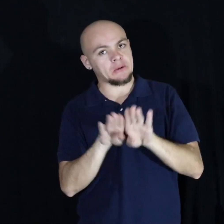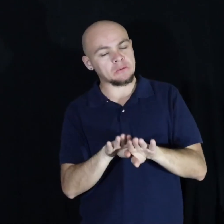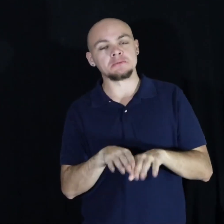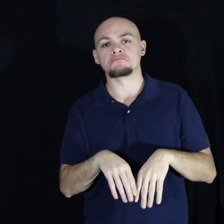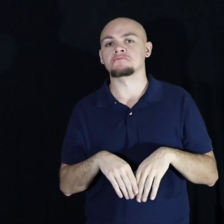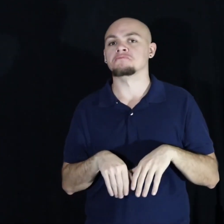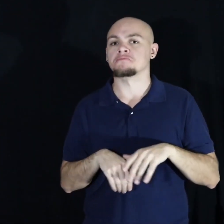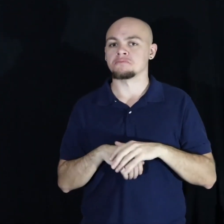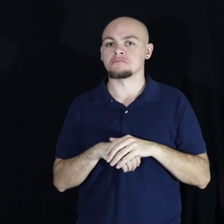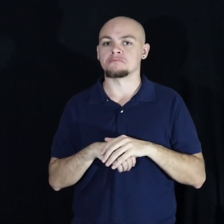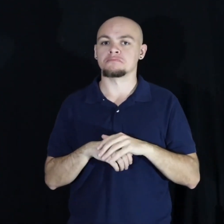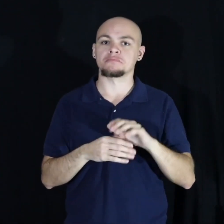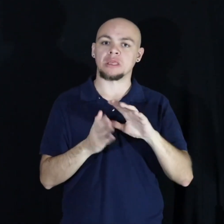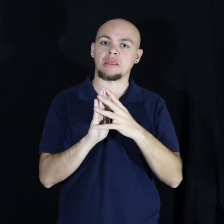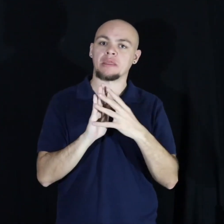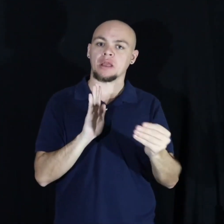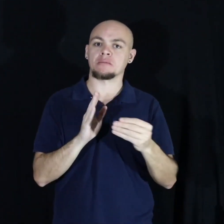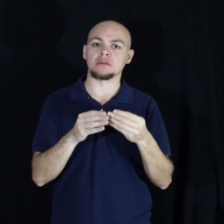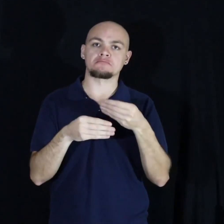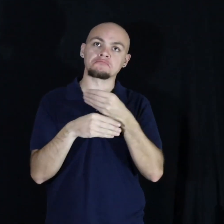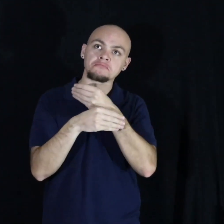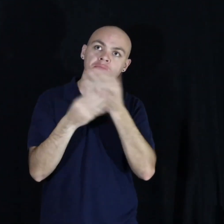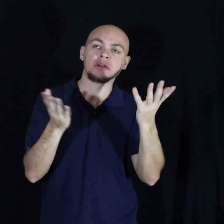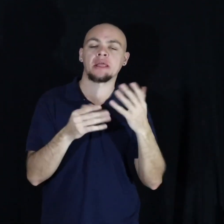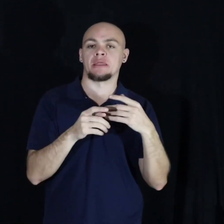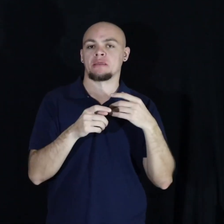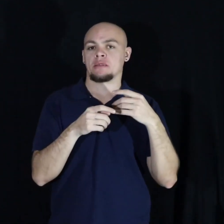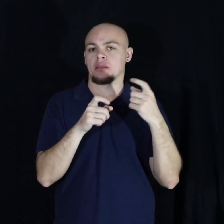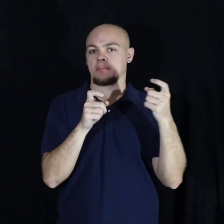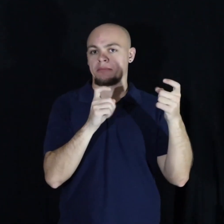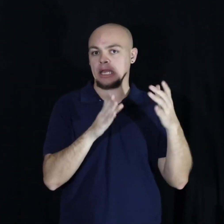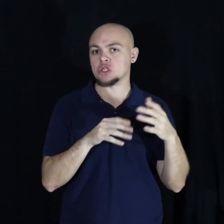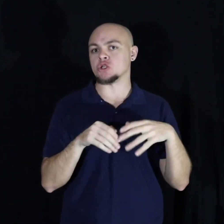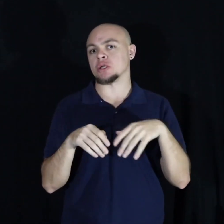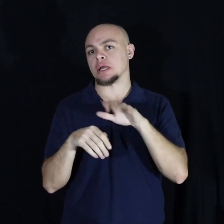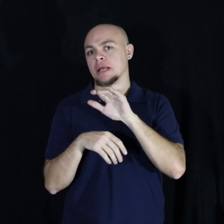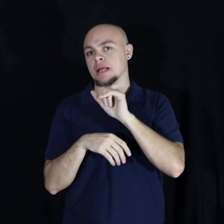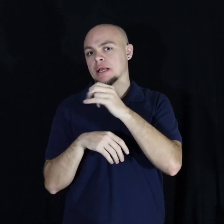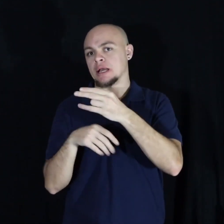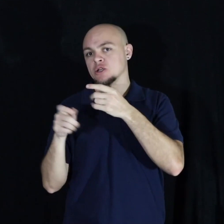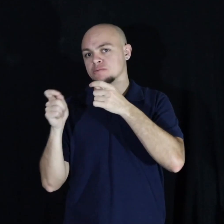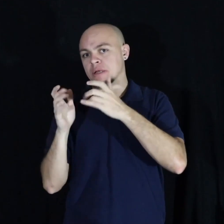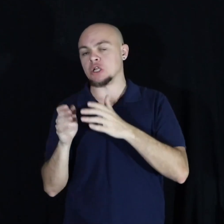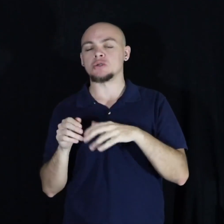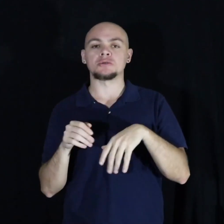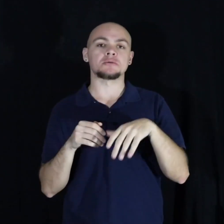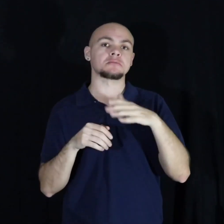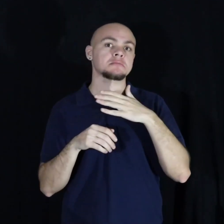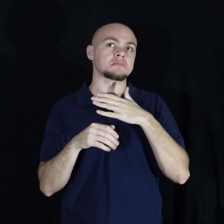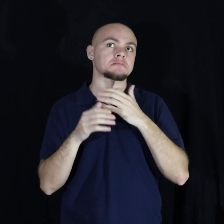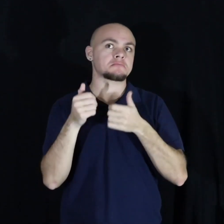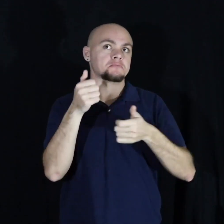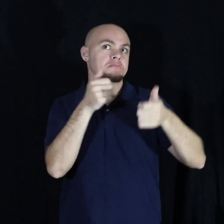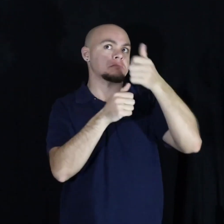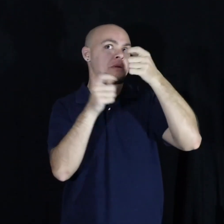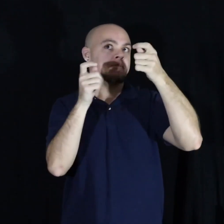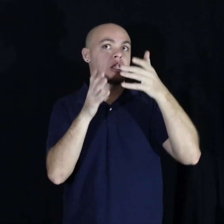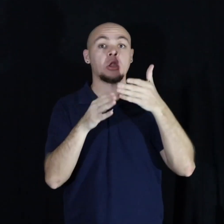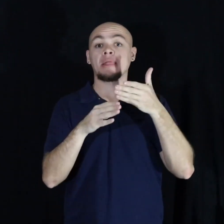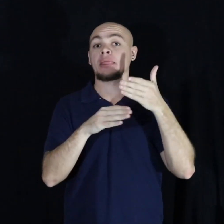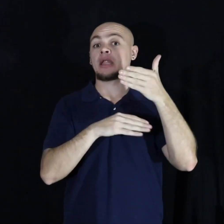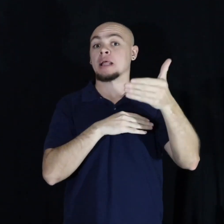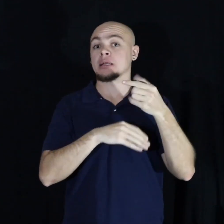distribute the copies to the manager, the cash manager, and our director, and I went home for the day. Well, when I returned the next